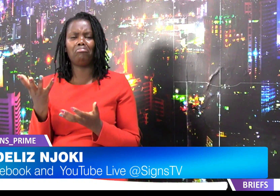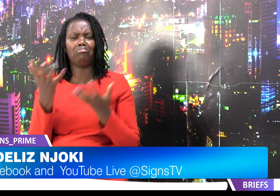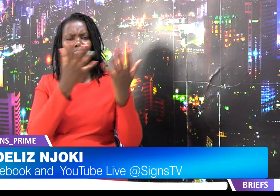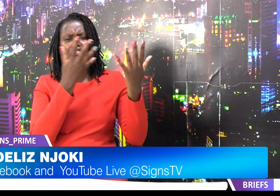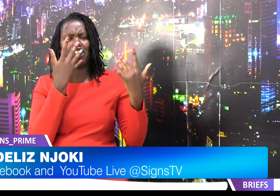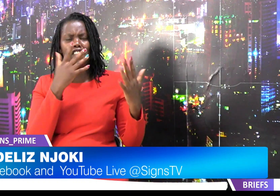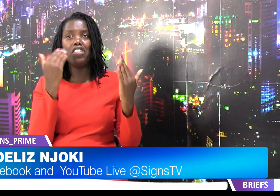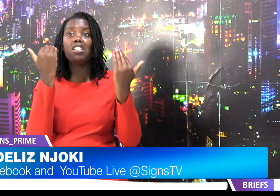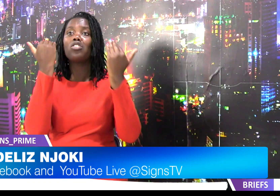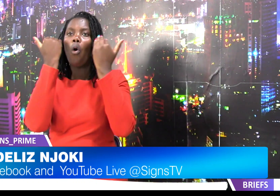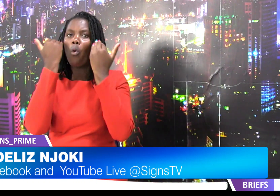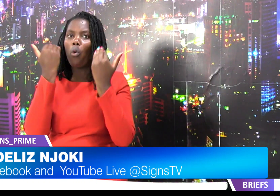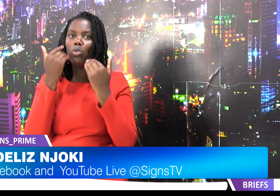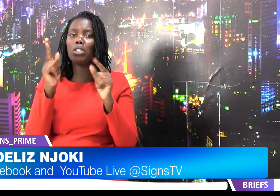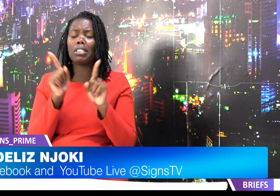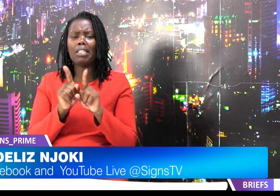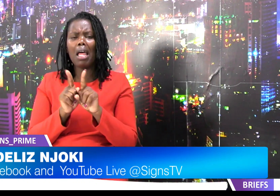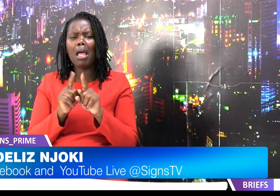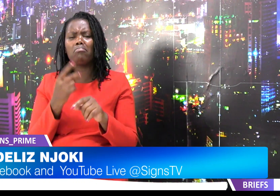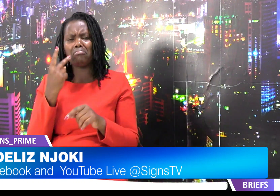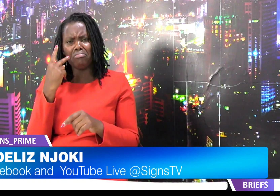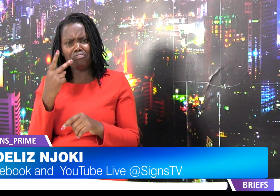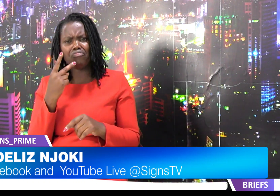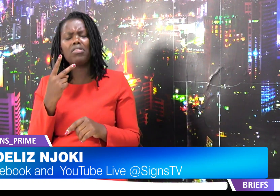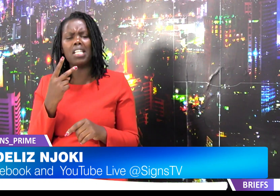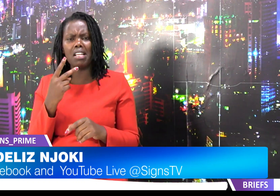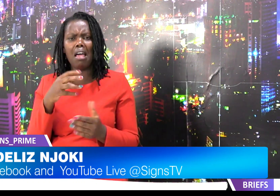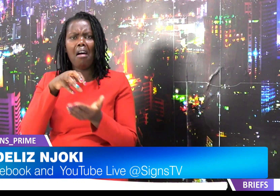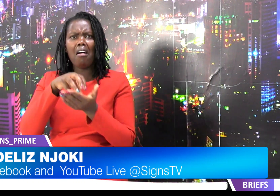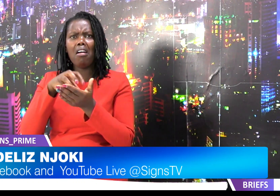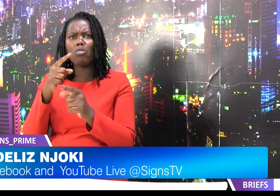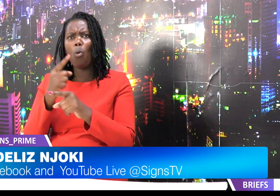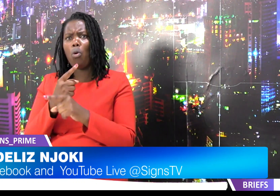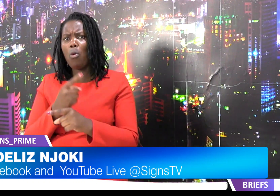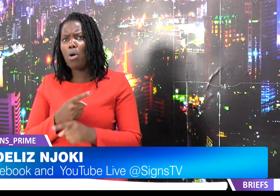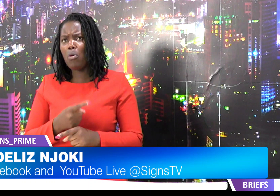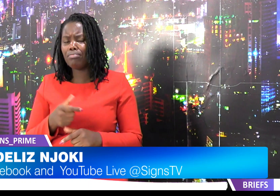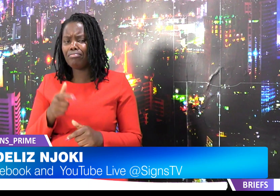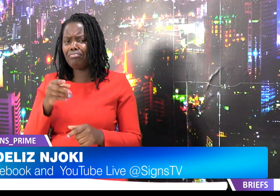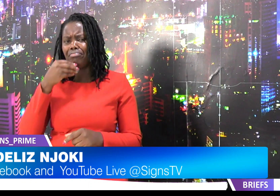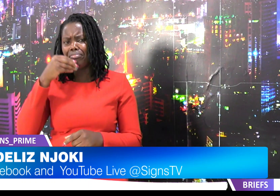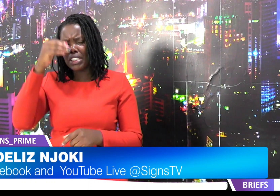counts of falsifying documents and practicing law without a license.